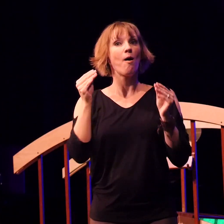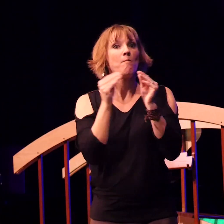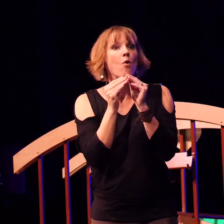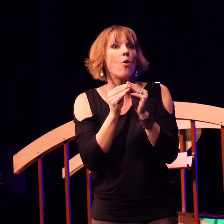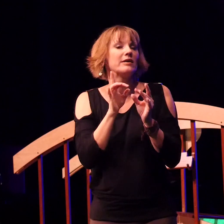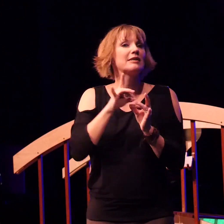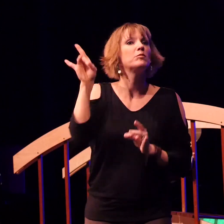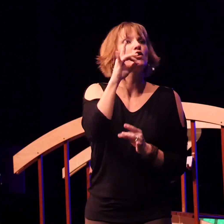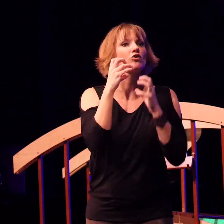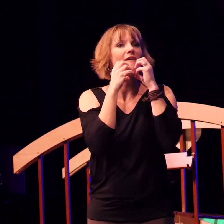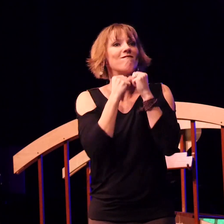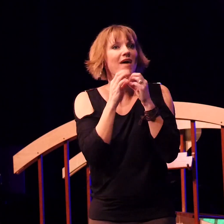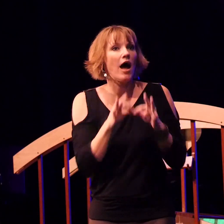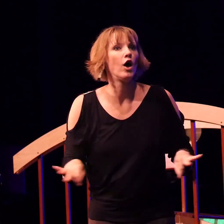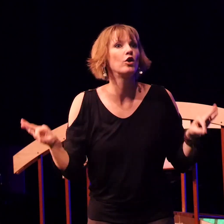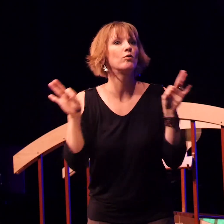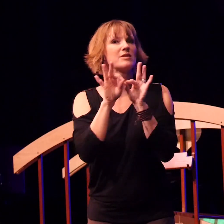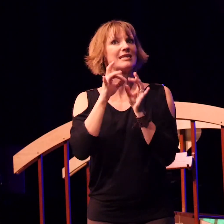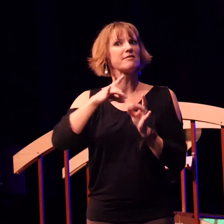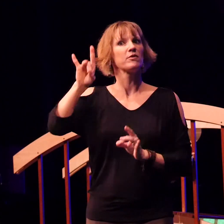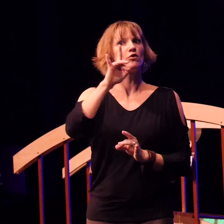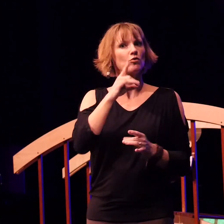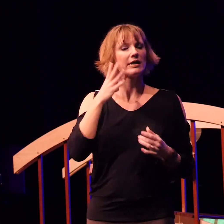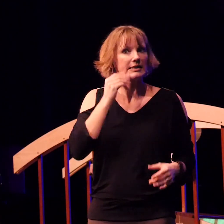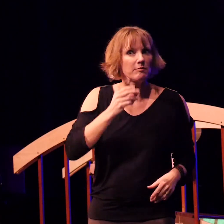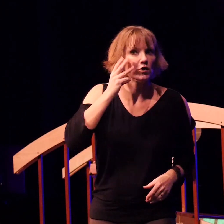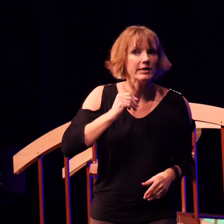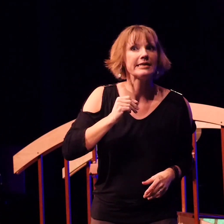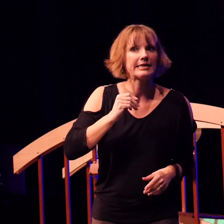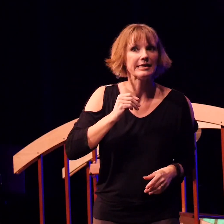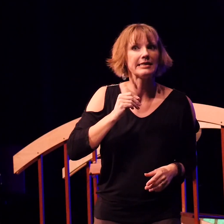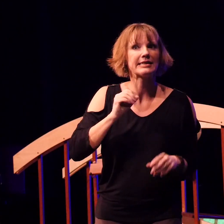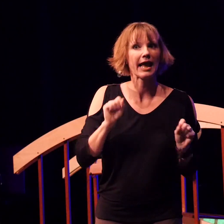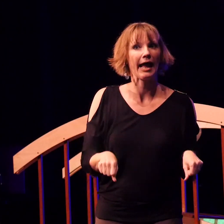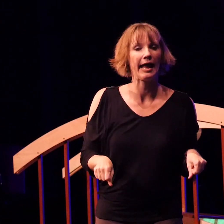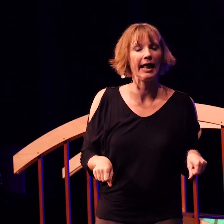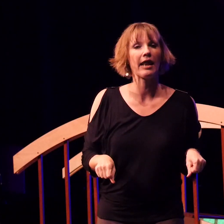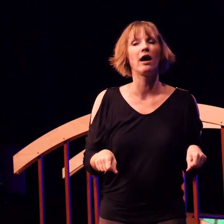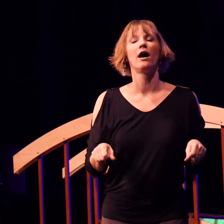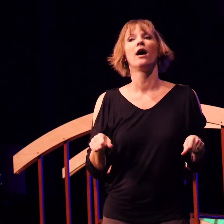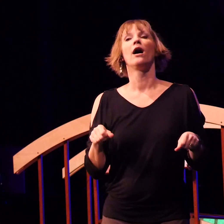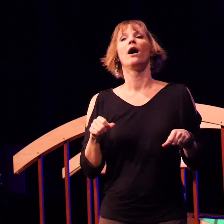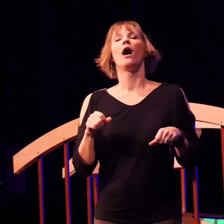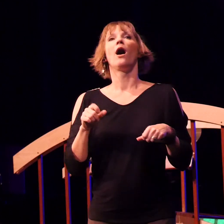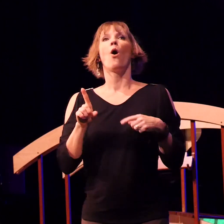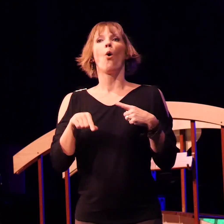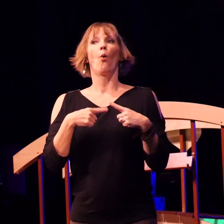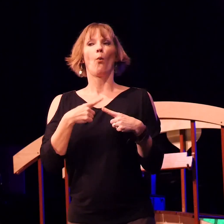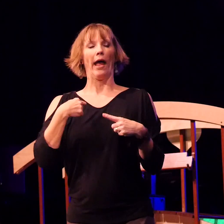spiritual values and spiritual experience. Now, when we